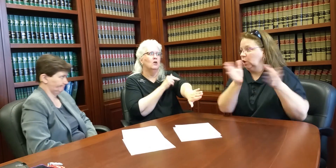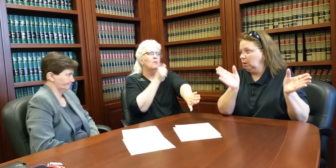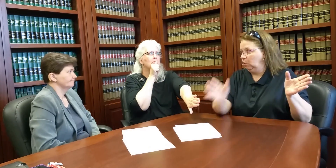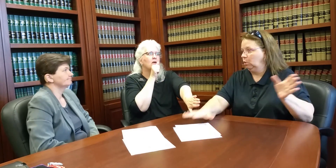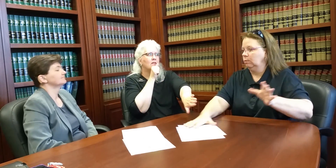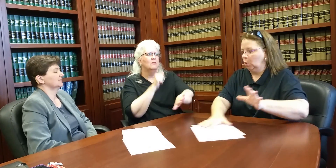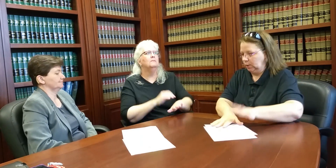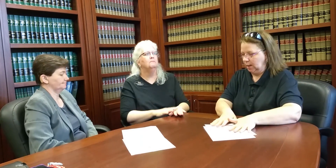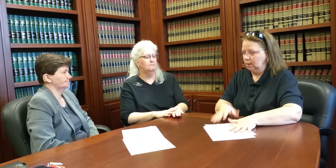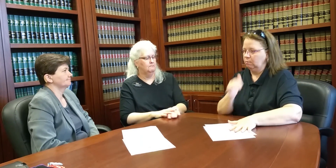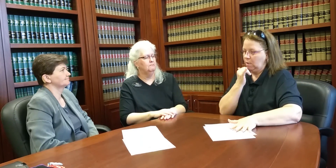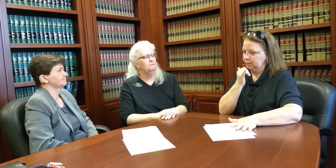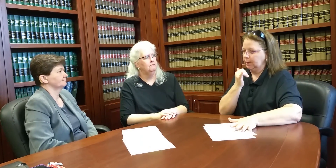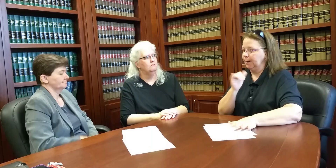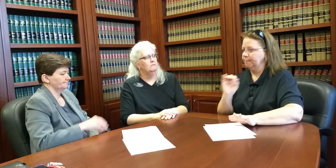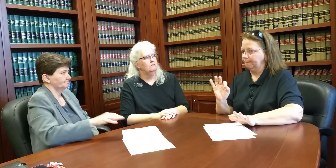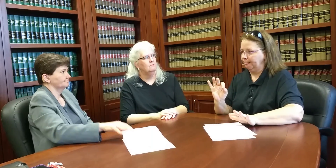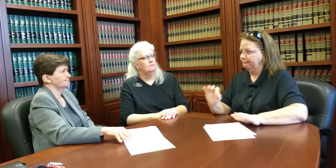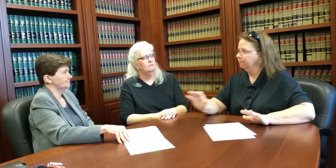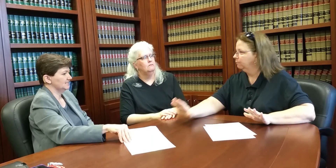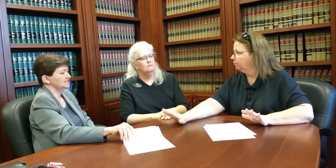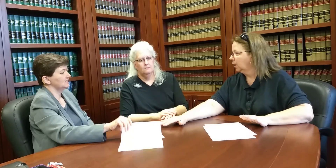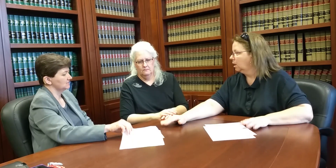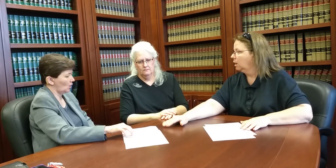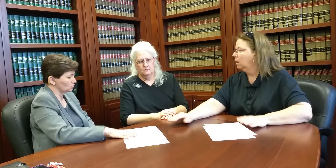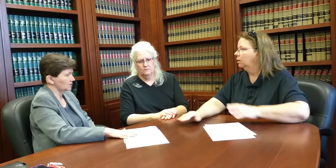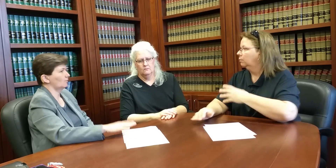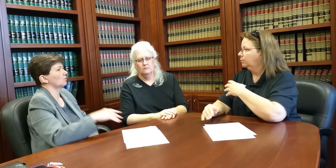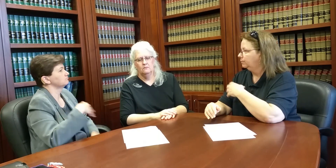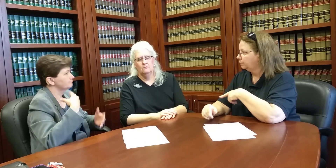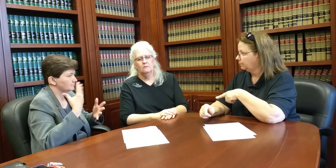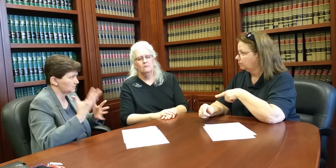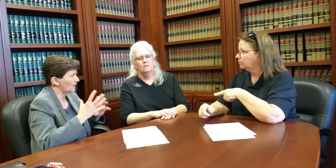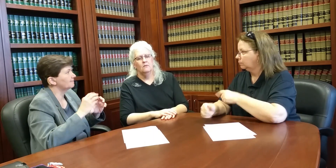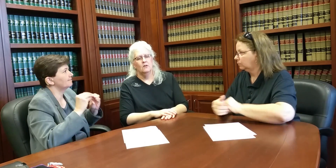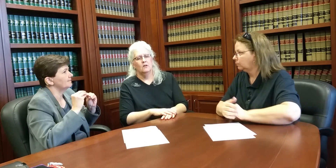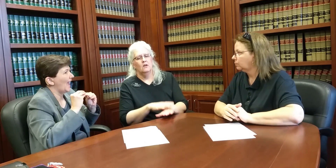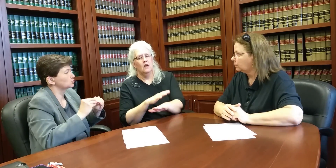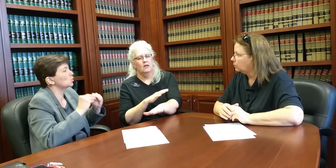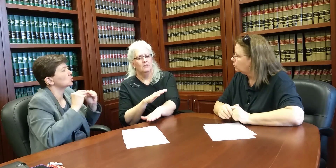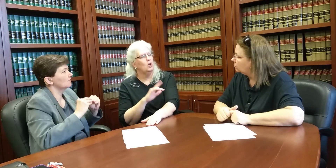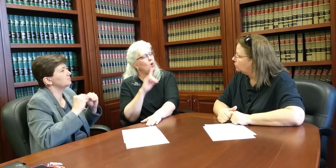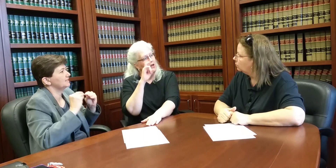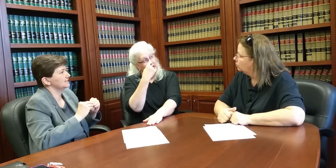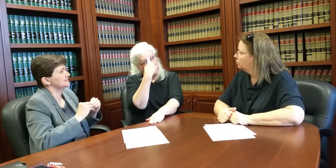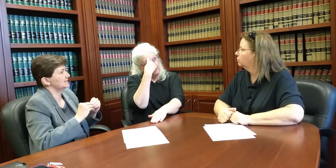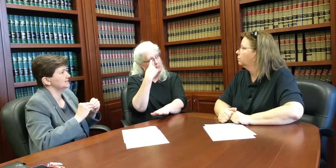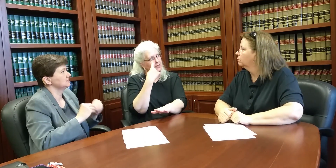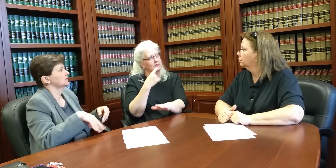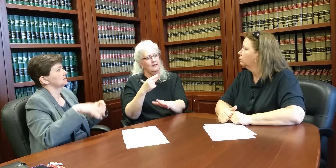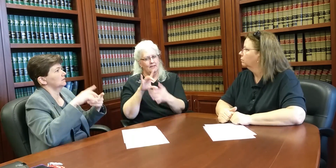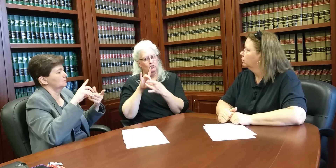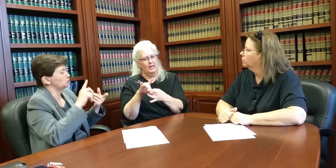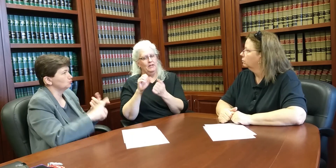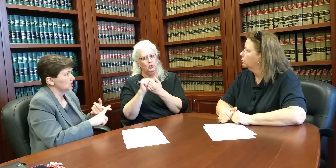travel, okay. This is only for actual government entities,